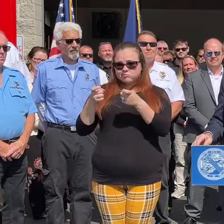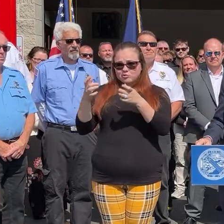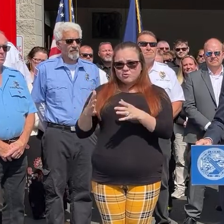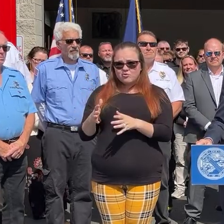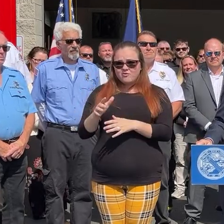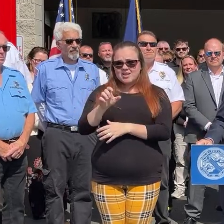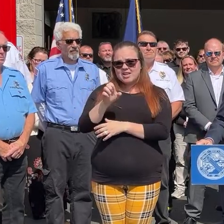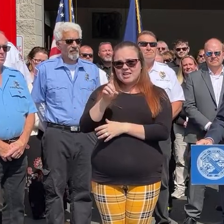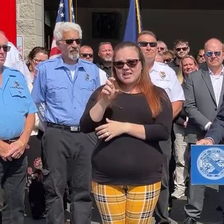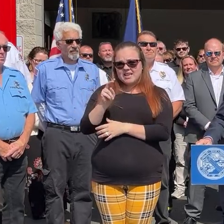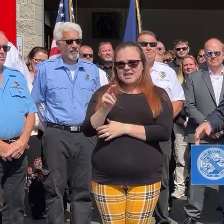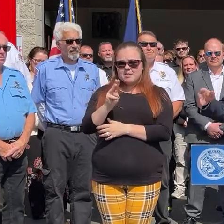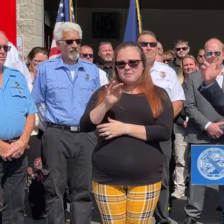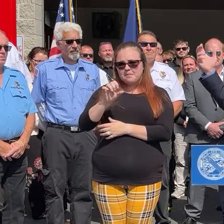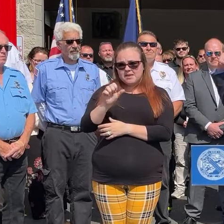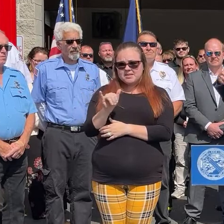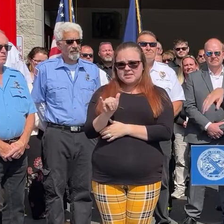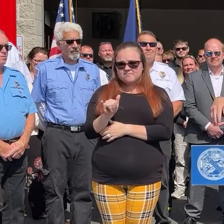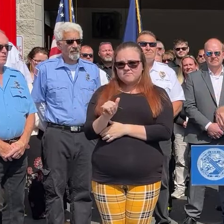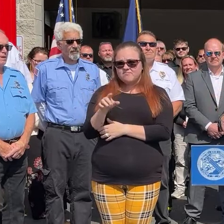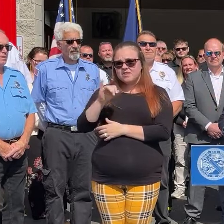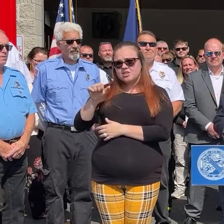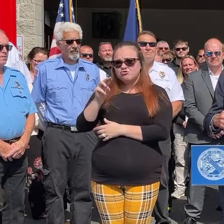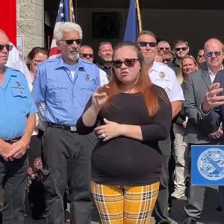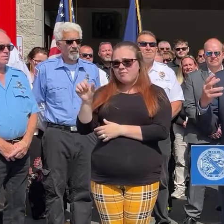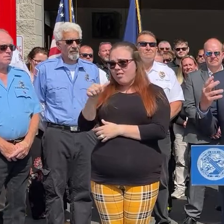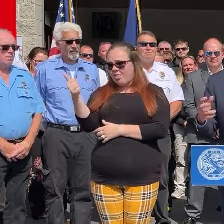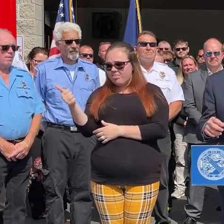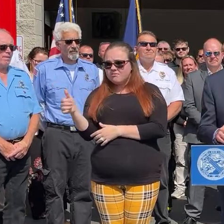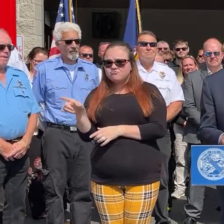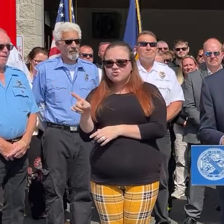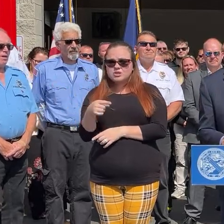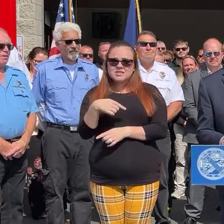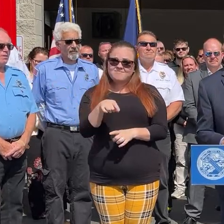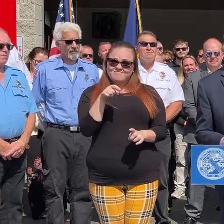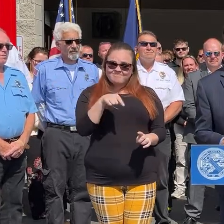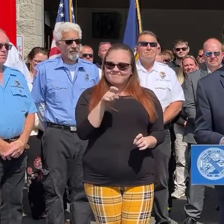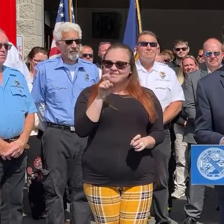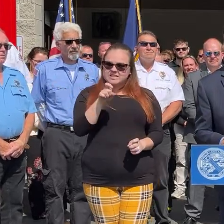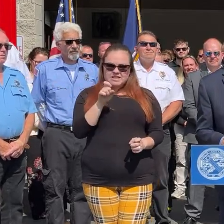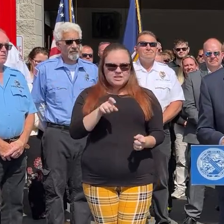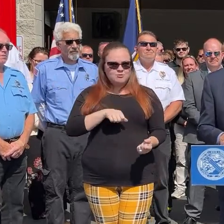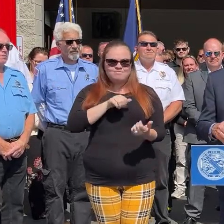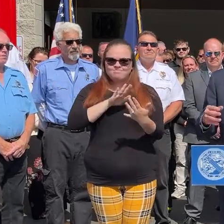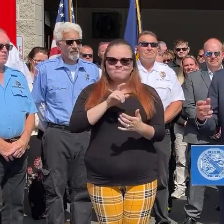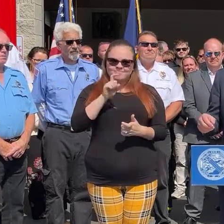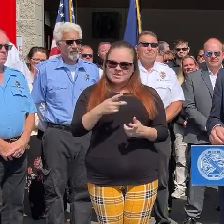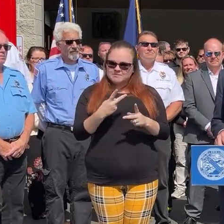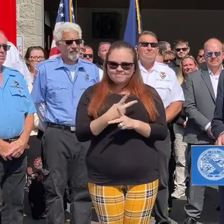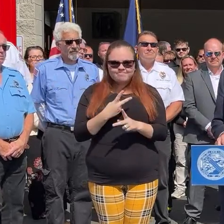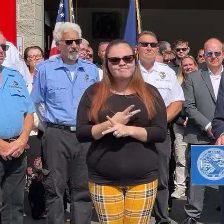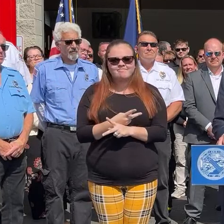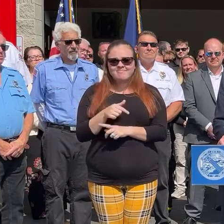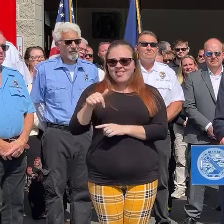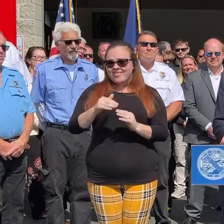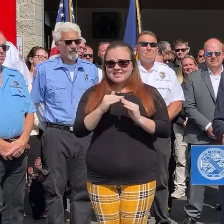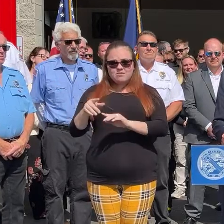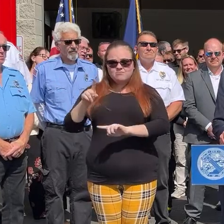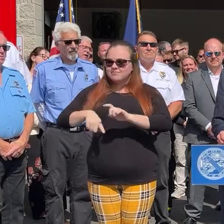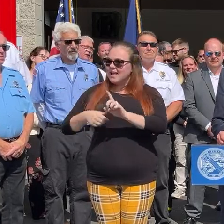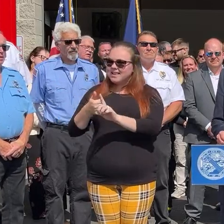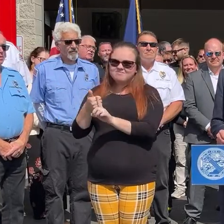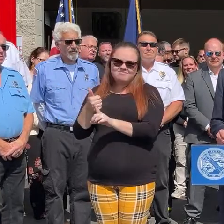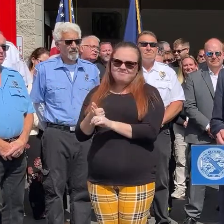town of Eden, Missy Hartman, Jim DePasquale, and others who said, Mark, this is something that needs to be addressed. These towns could not do it on their